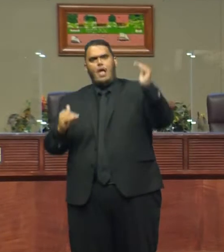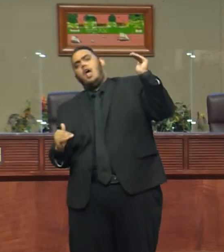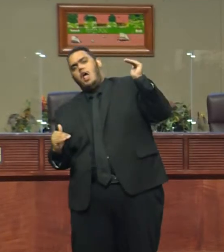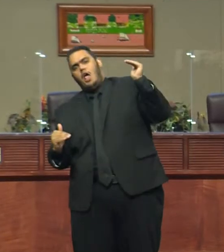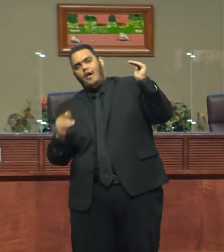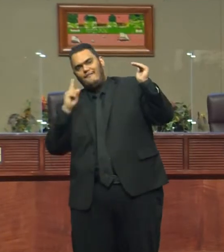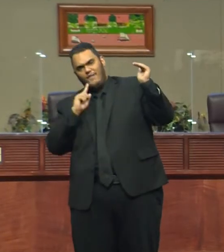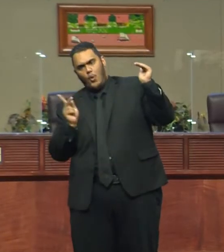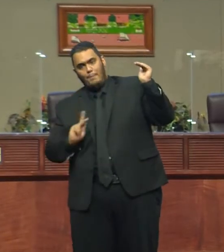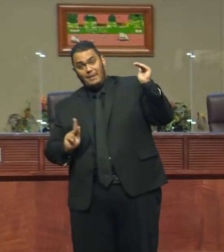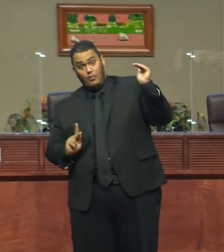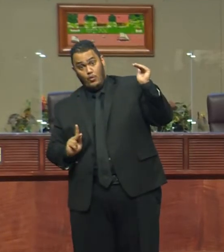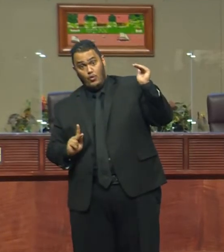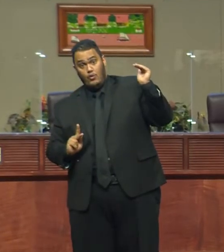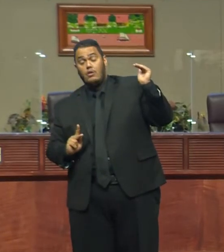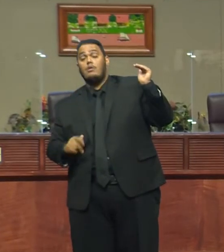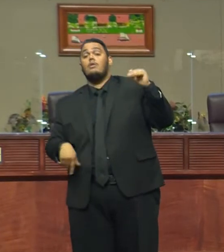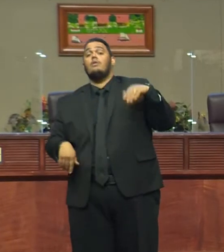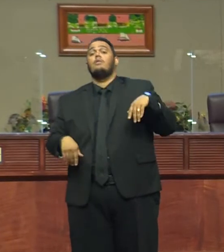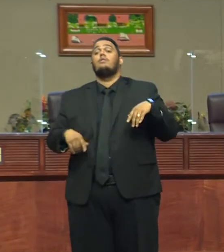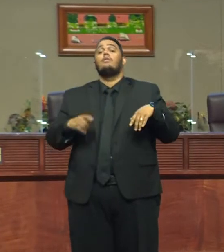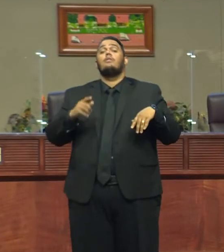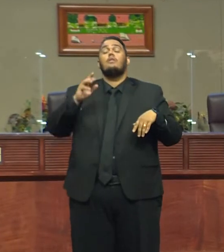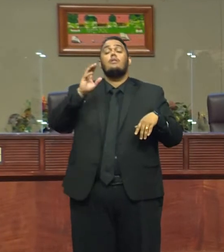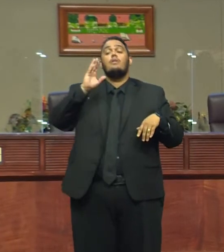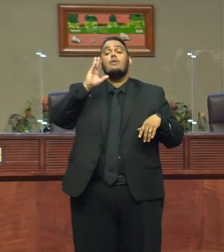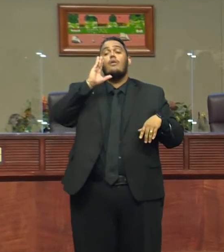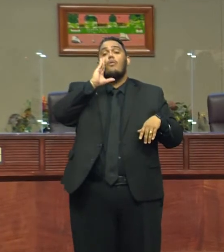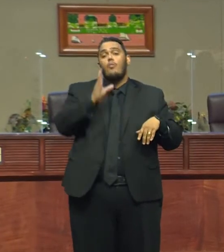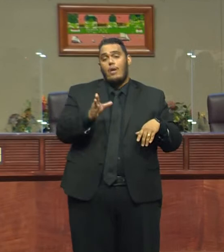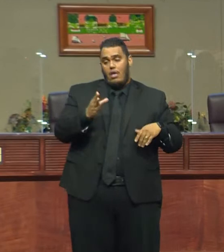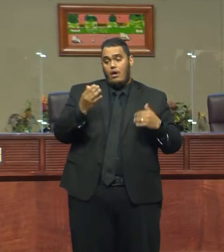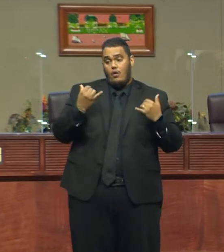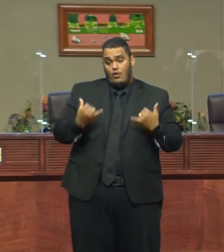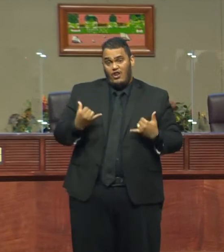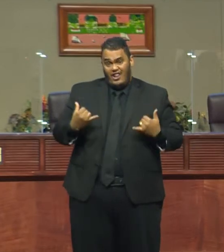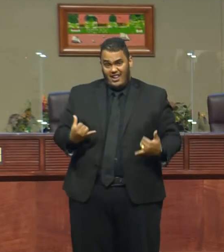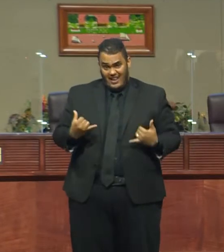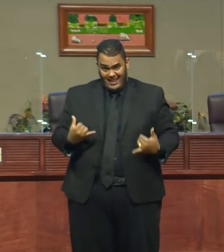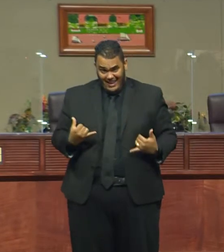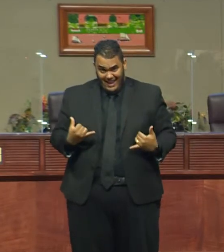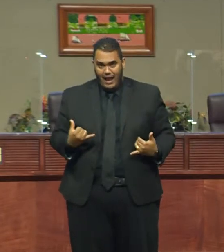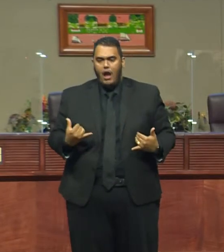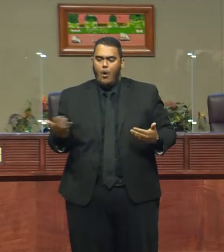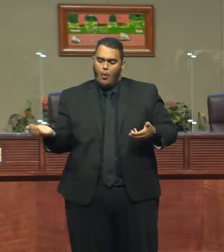supply directly through the federally qualified community health centers